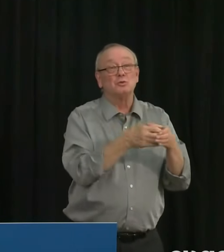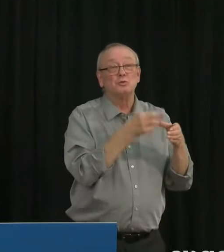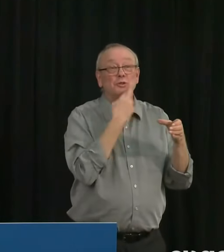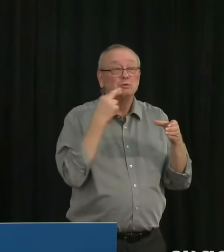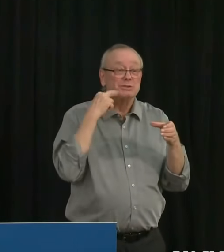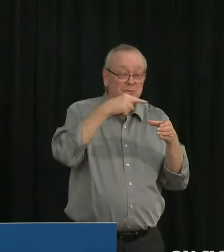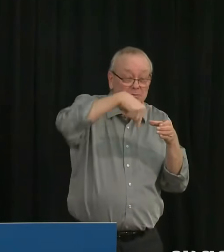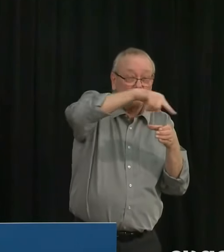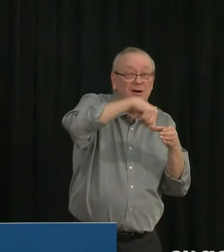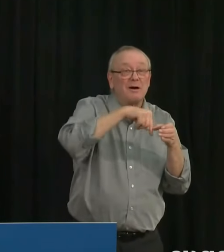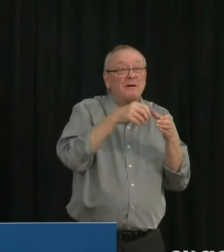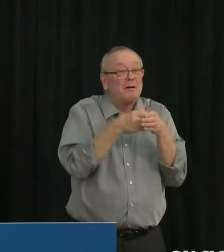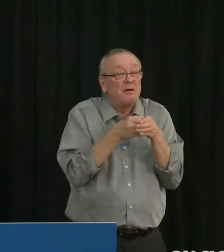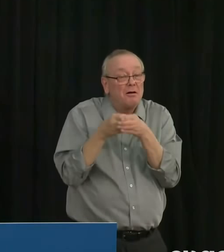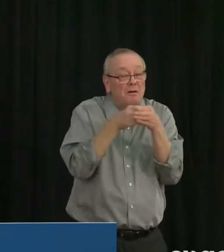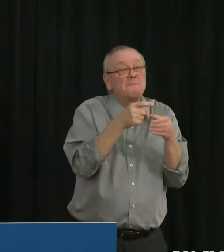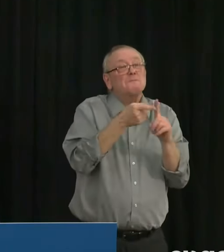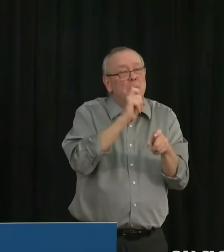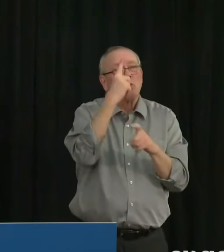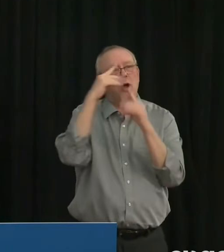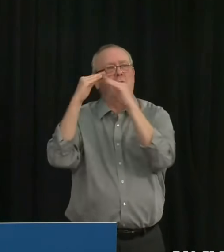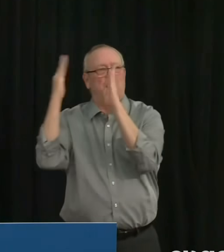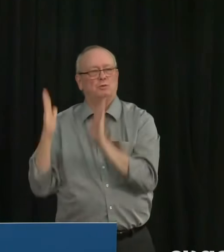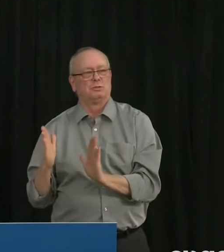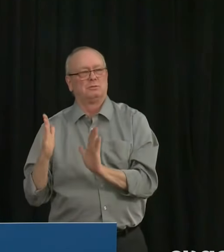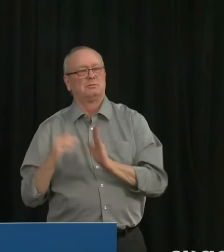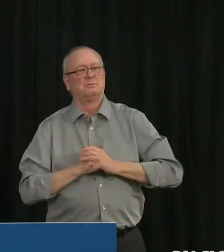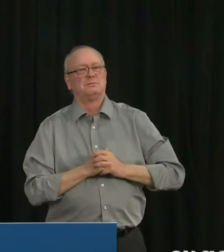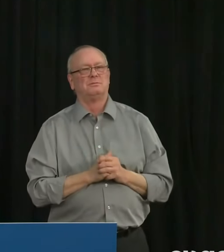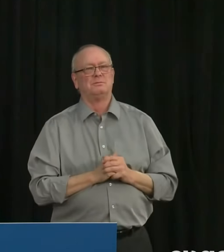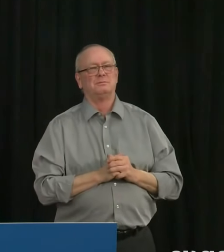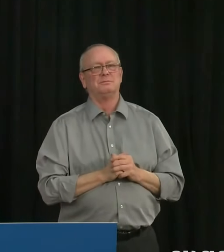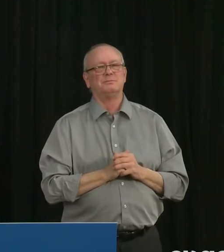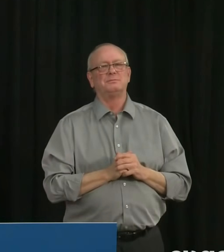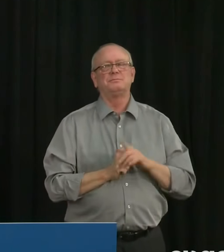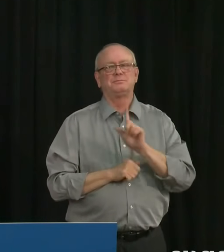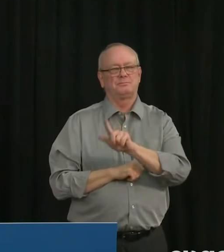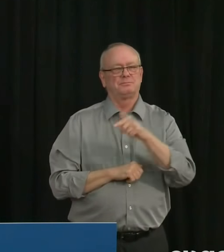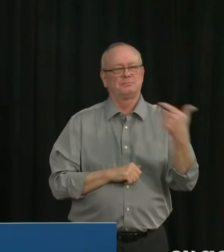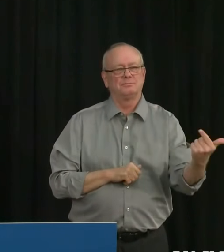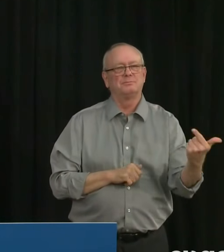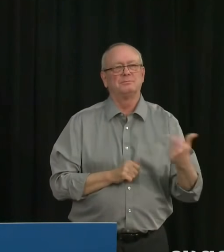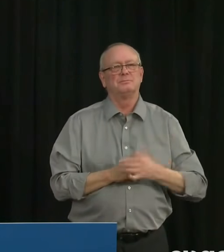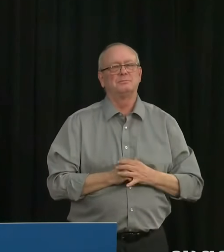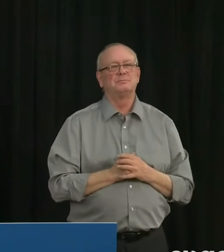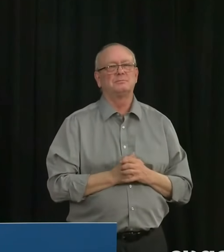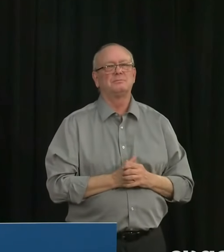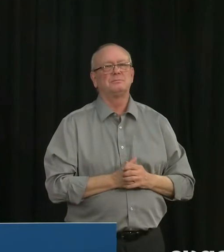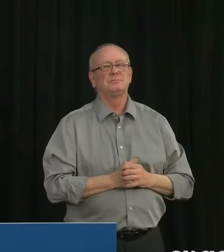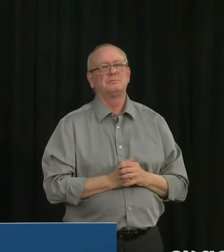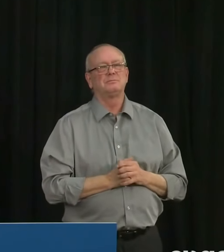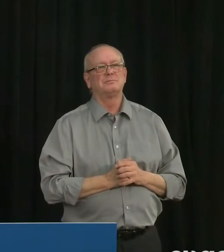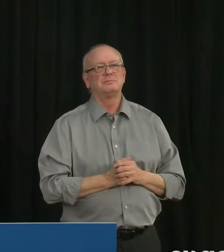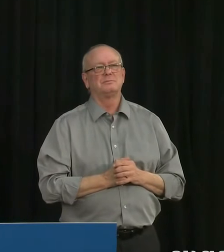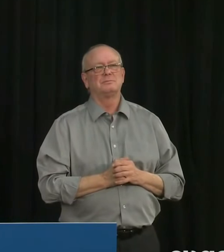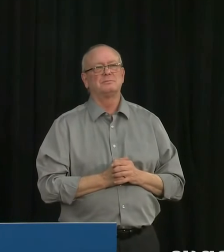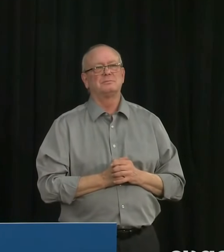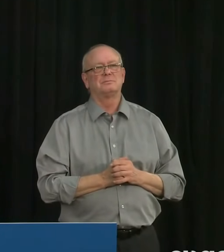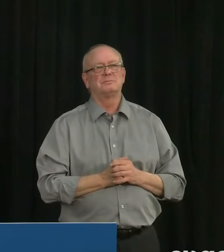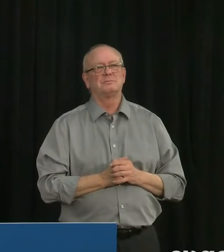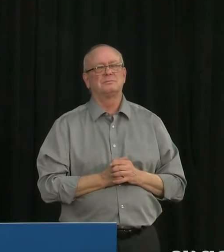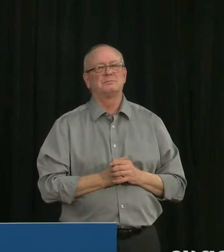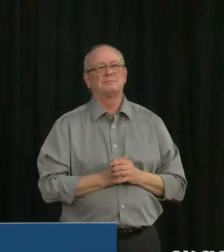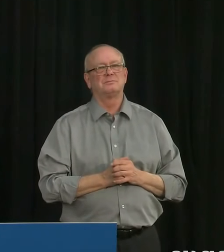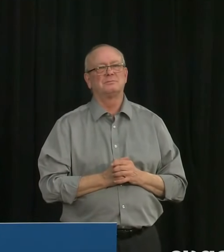as a single household. Operator, could you put through the next question, please? Next is